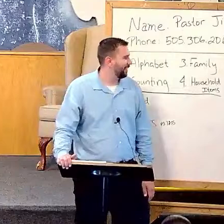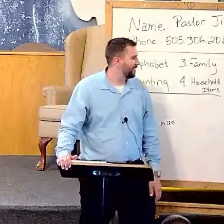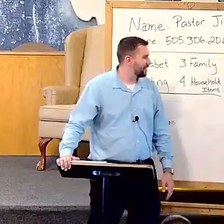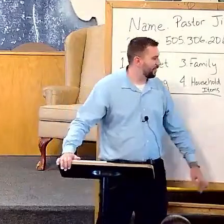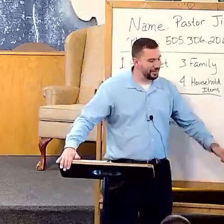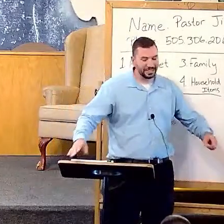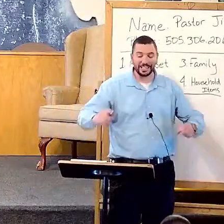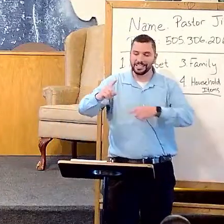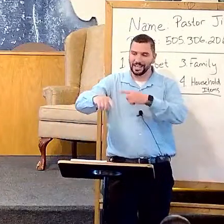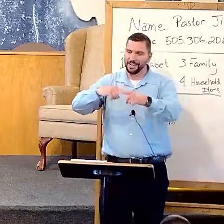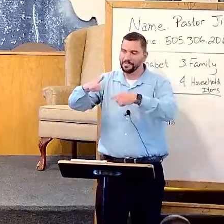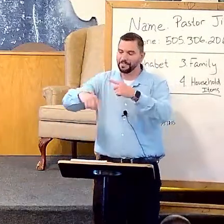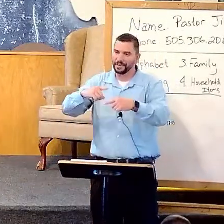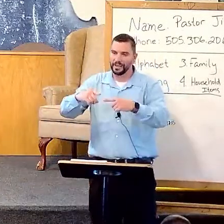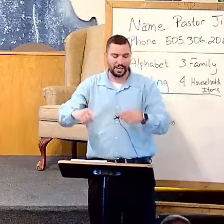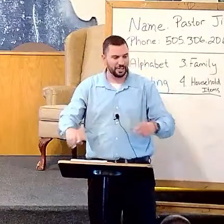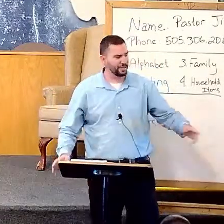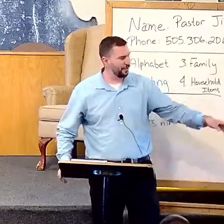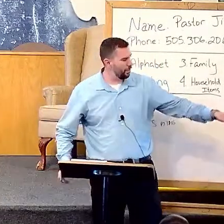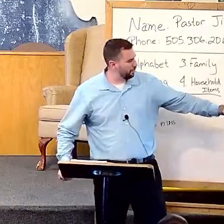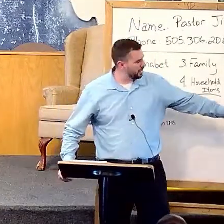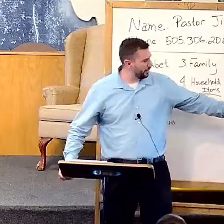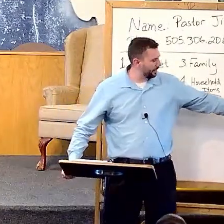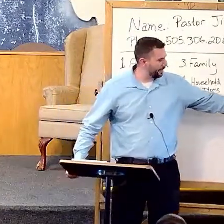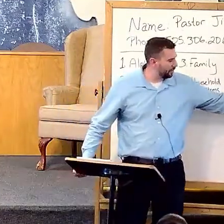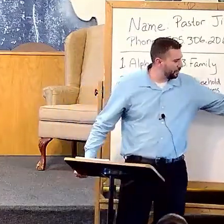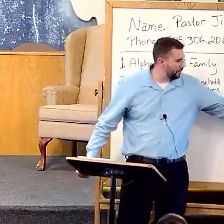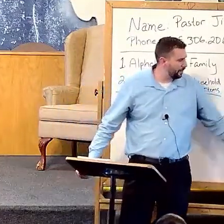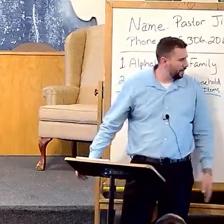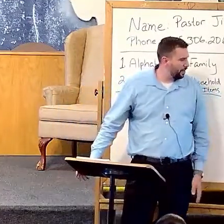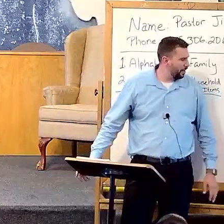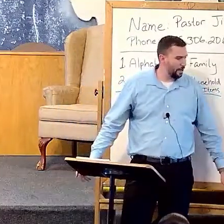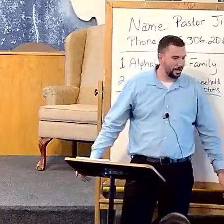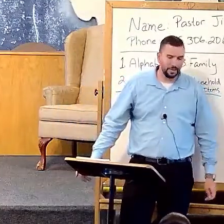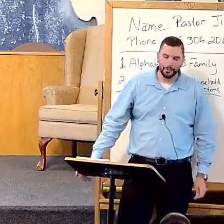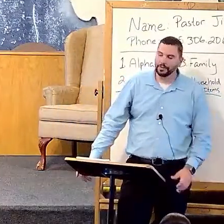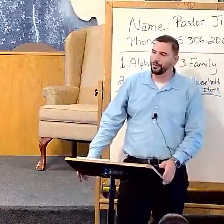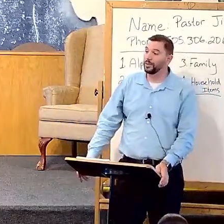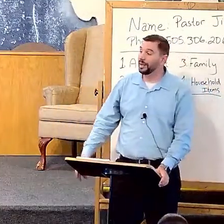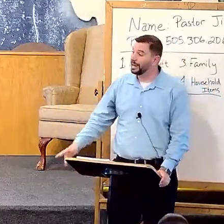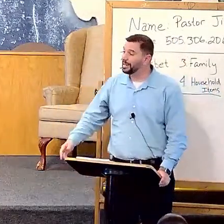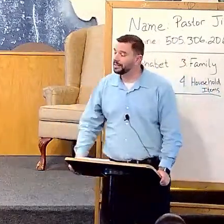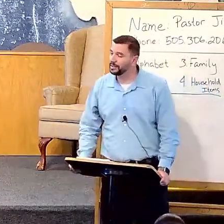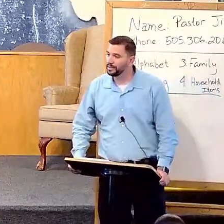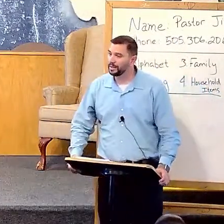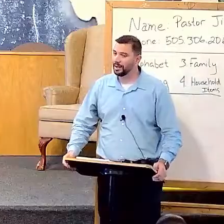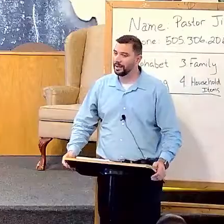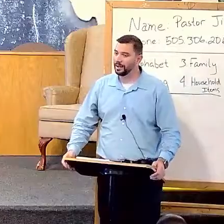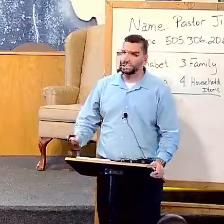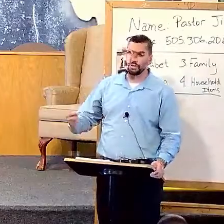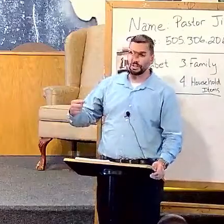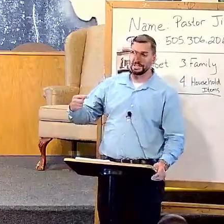So anyways, that's sign. And just a few other words I wanted to kind of go over. The word for like is, so you could say,